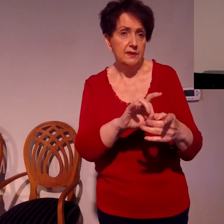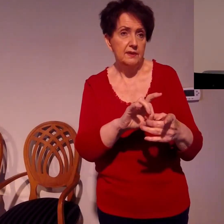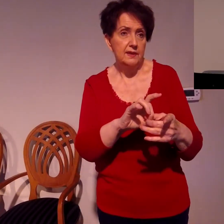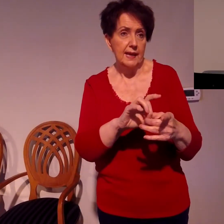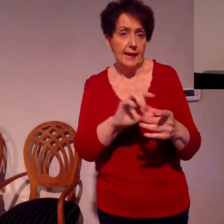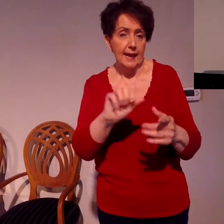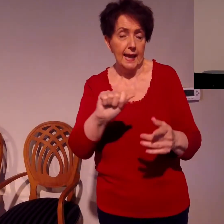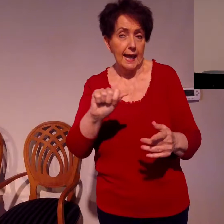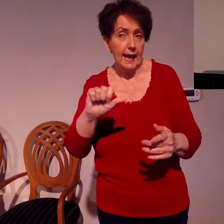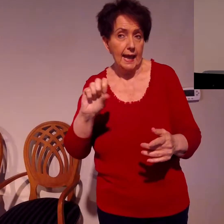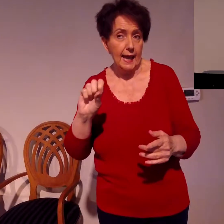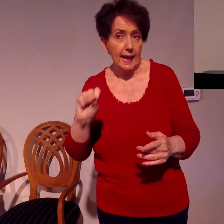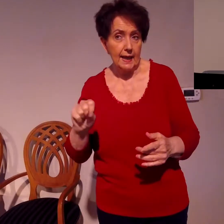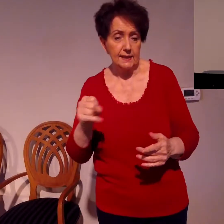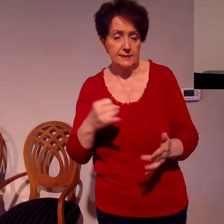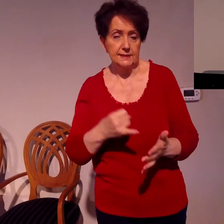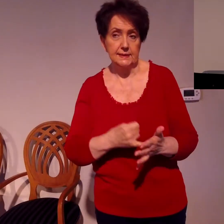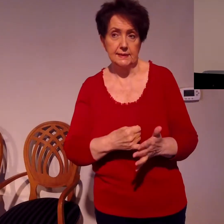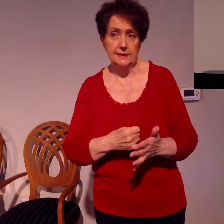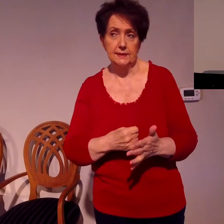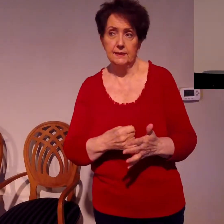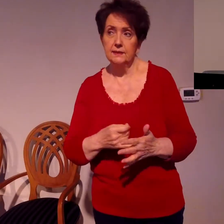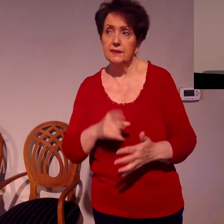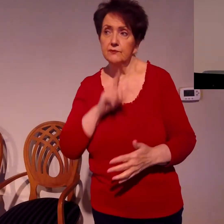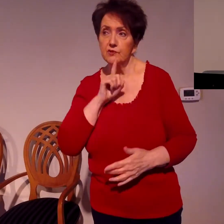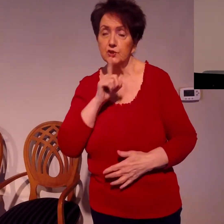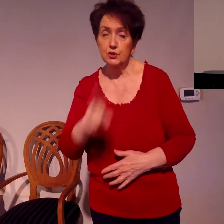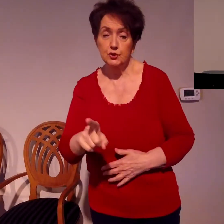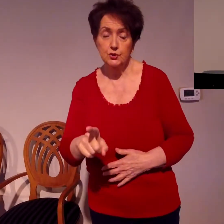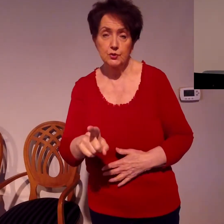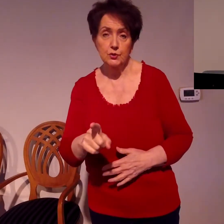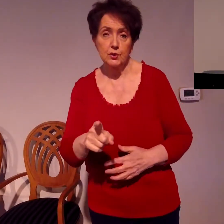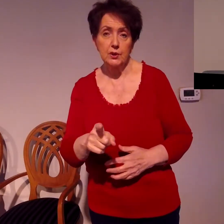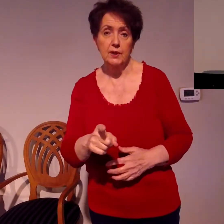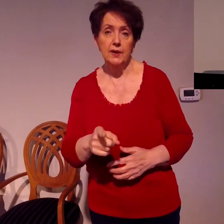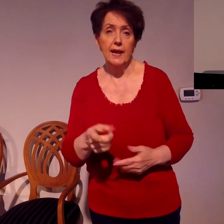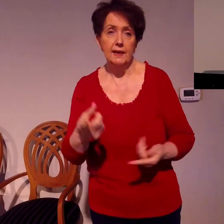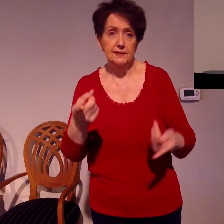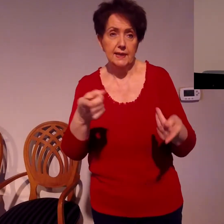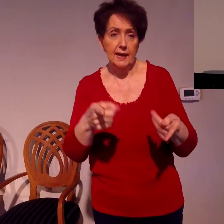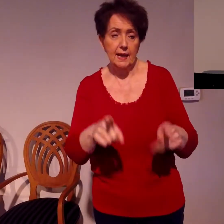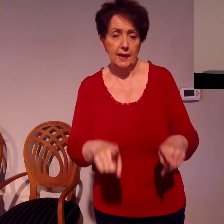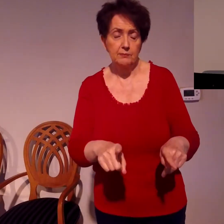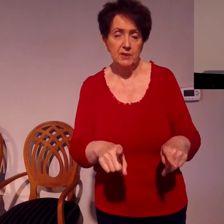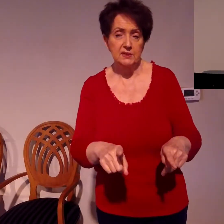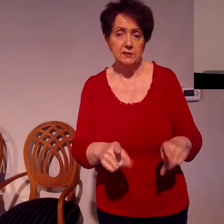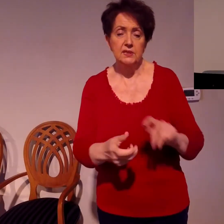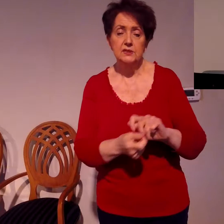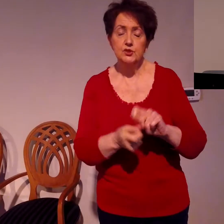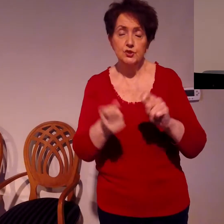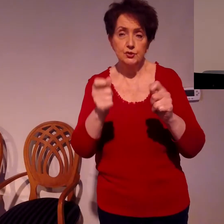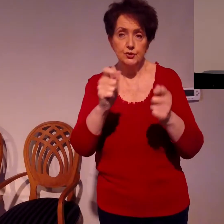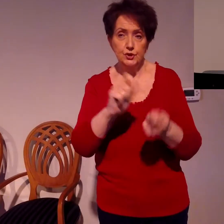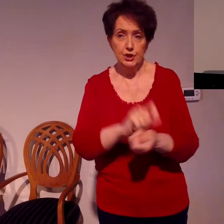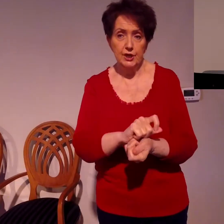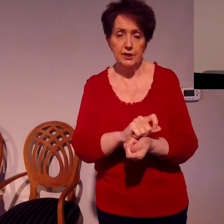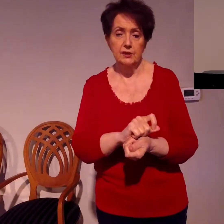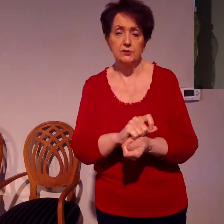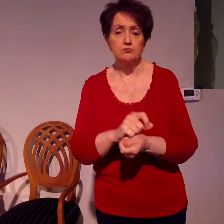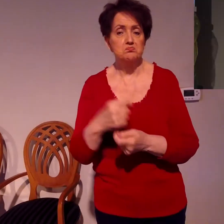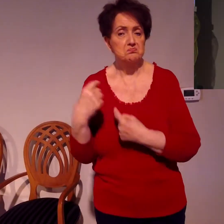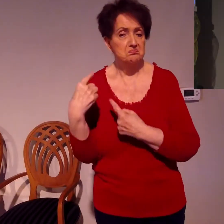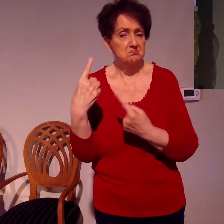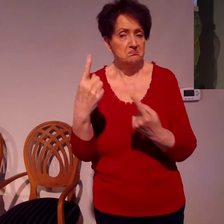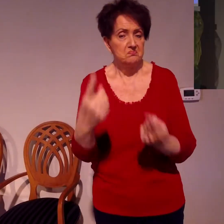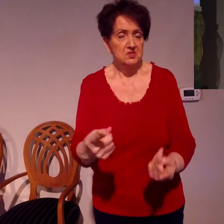it has definitely transpired, transformed, and changed in the